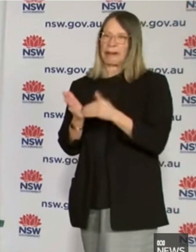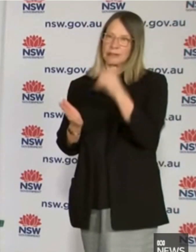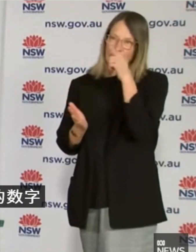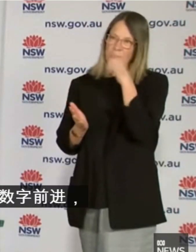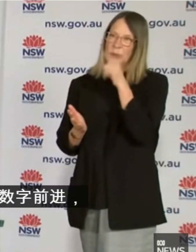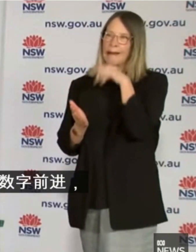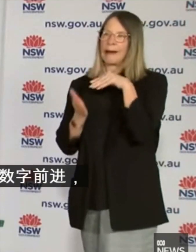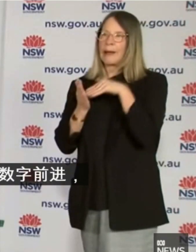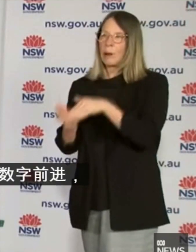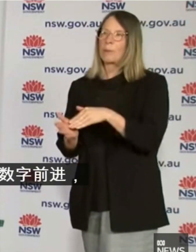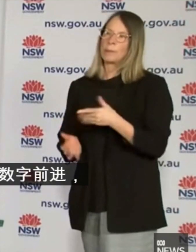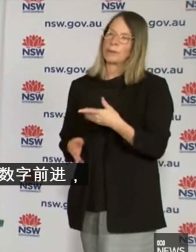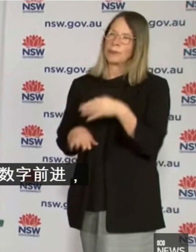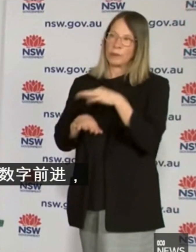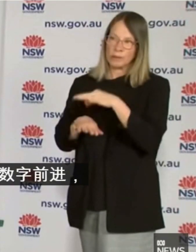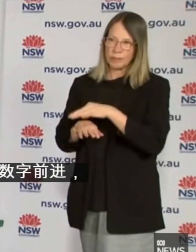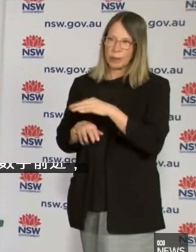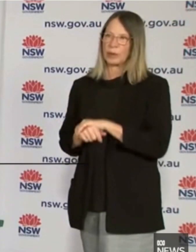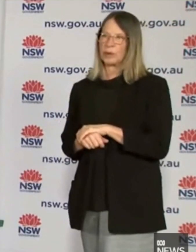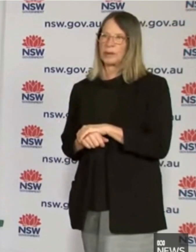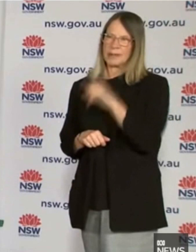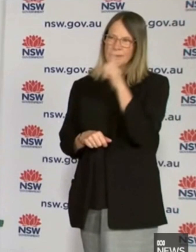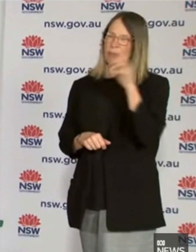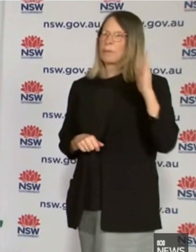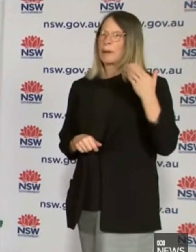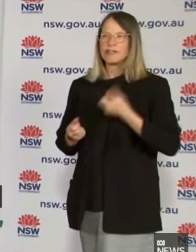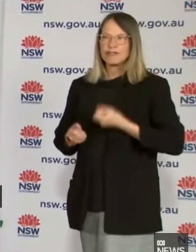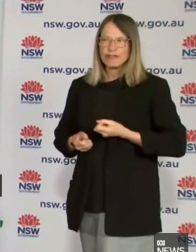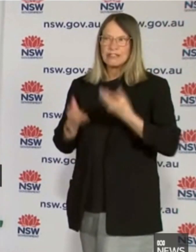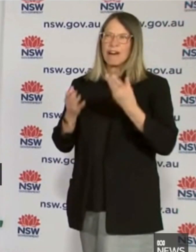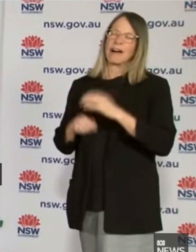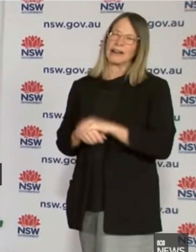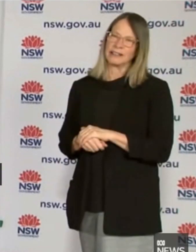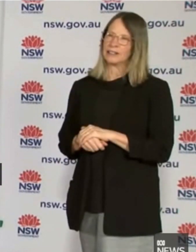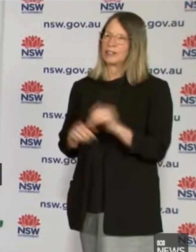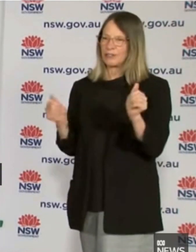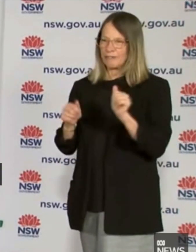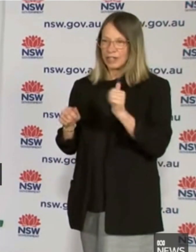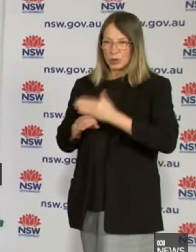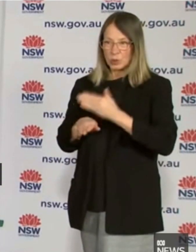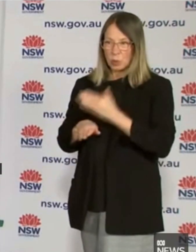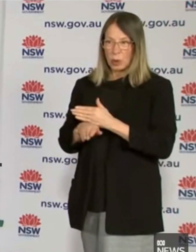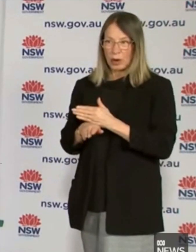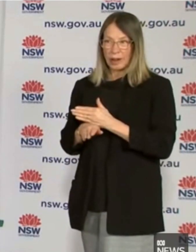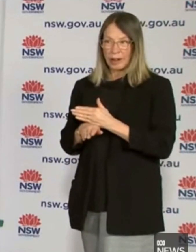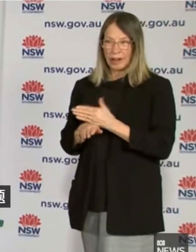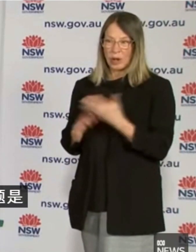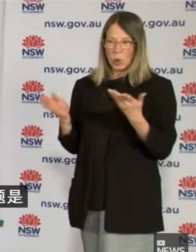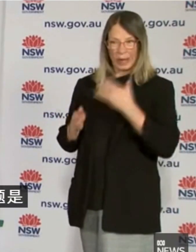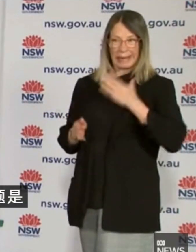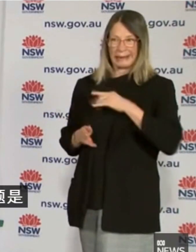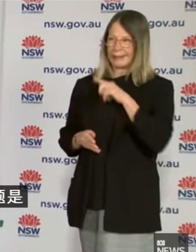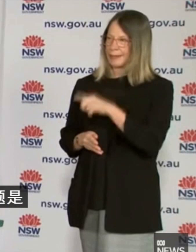are heading towards those bigger numbers in the hospitals. Where are you now seeing the pinch points? Is it in the southwest and west, or is it all over? And is it